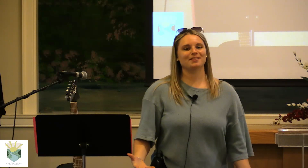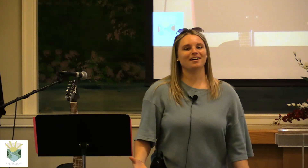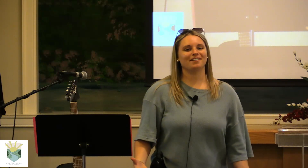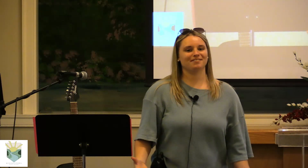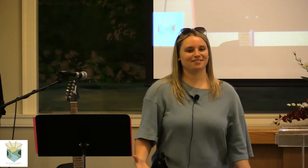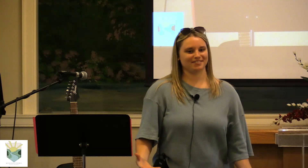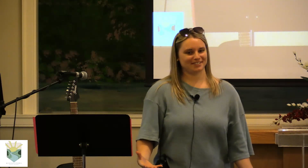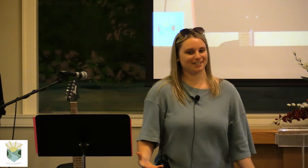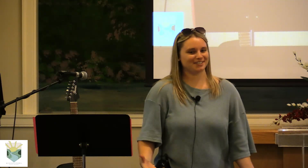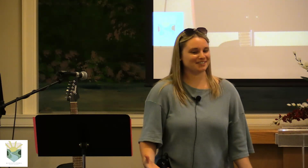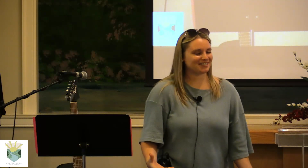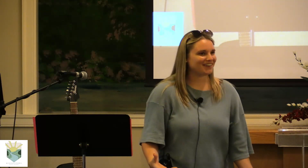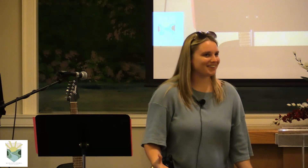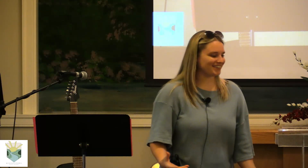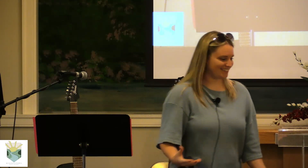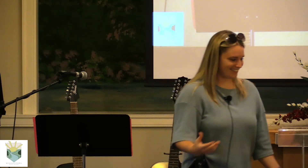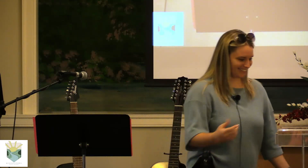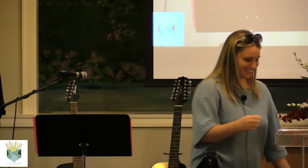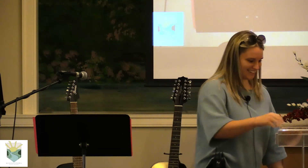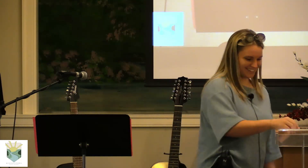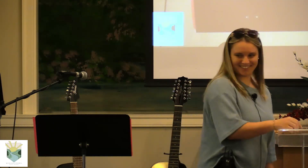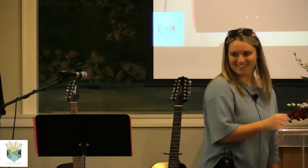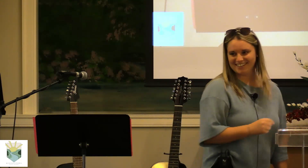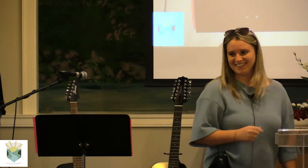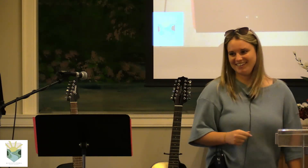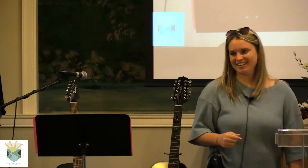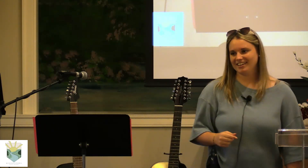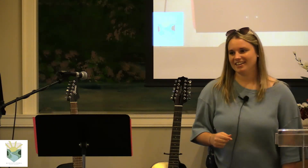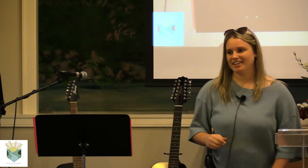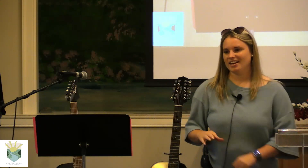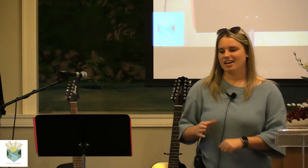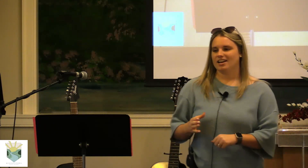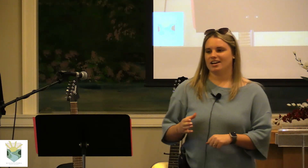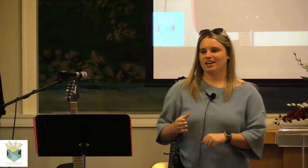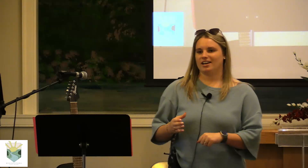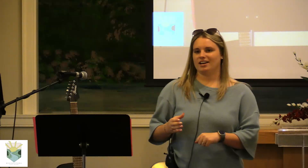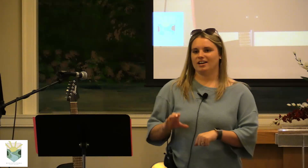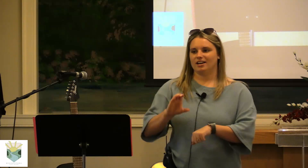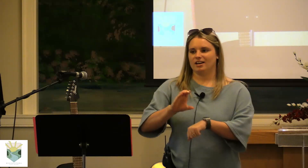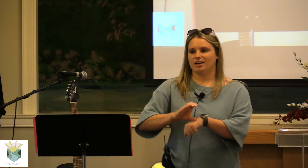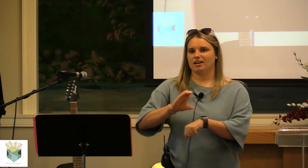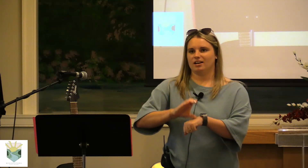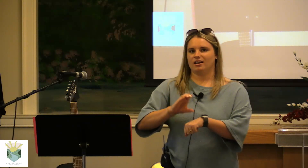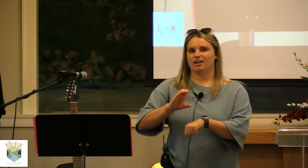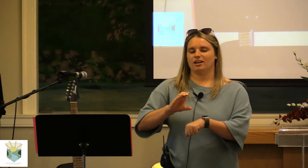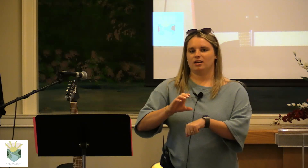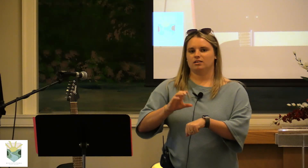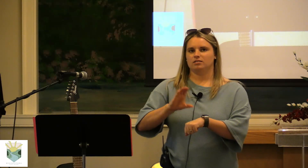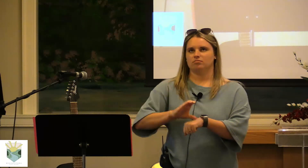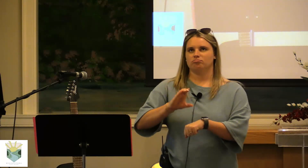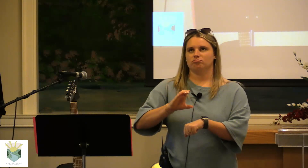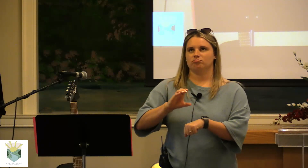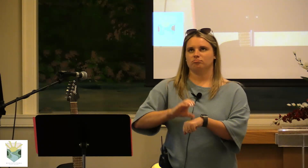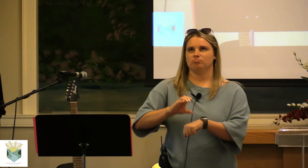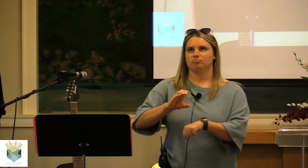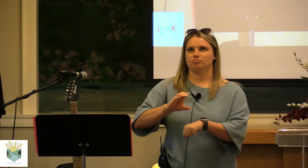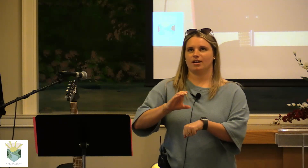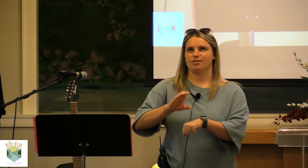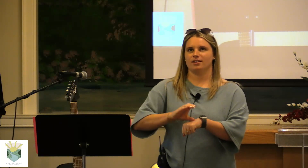love, church and chocolate. Doesn't matter how many times you bounce the seat on top of your hand. Is it one time good enough? You want to do it 2 or 3 times? I think I do